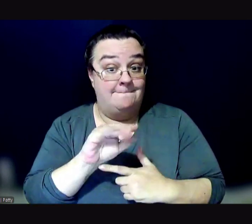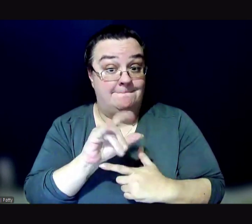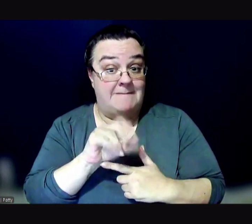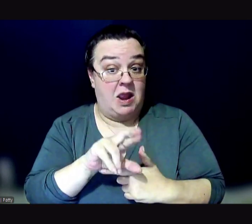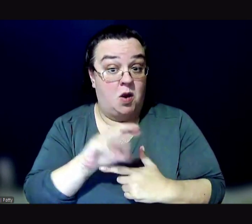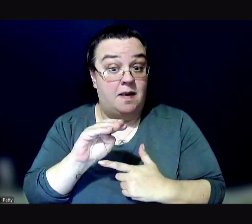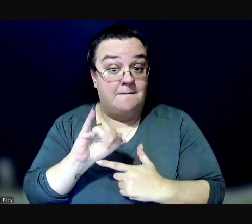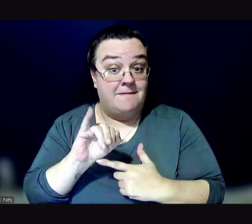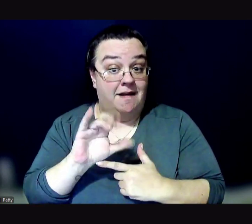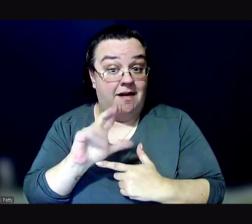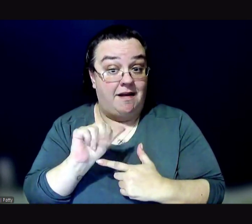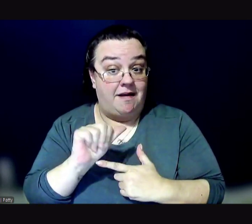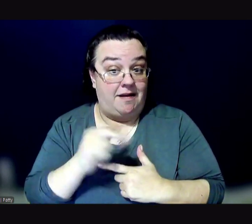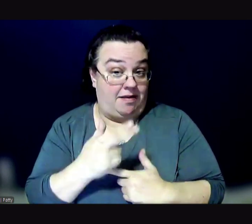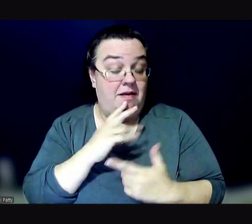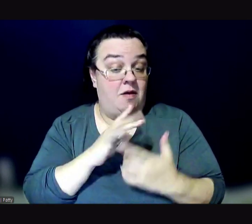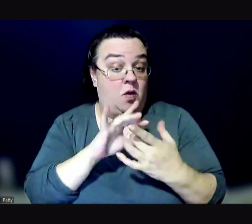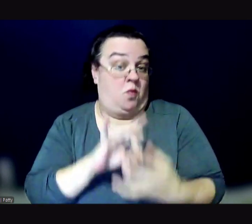the